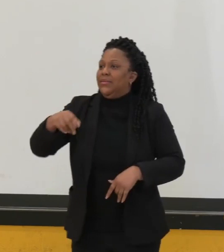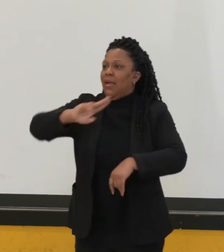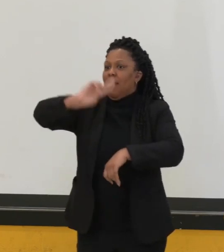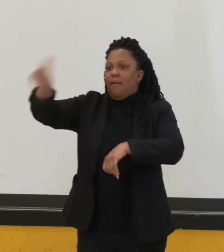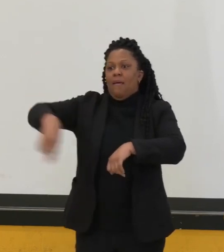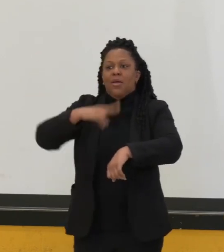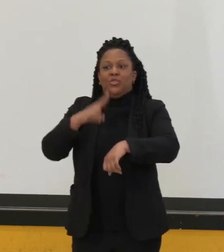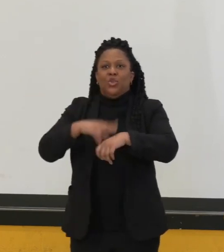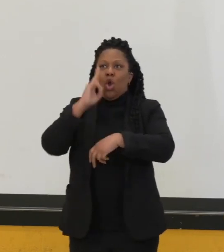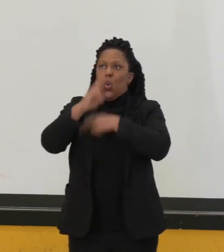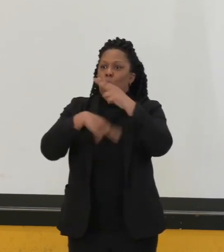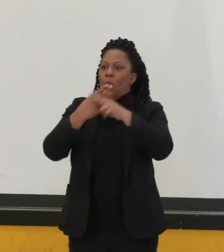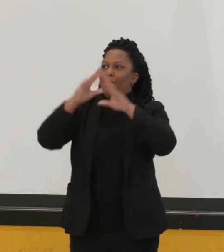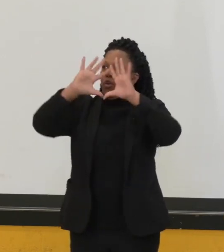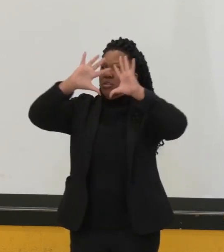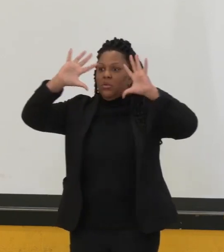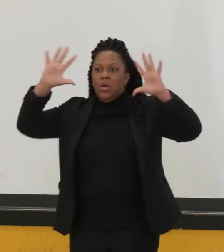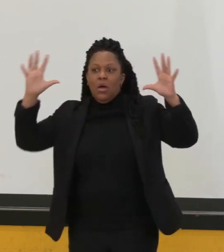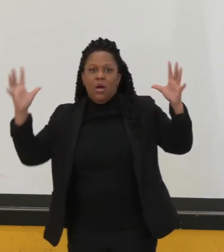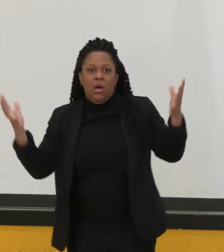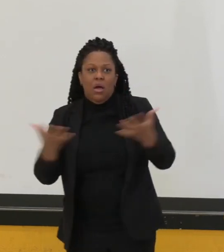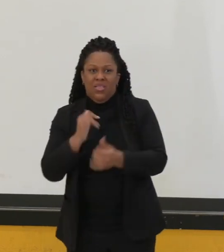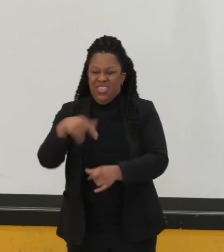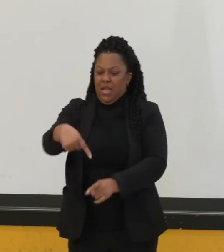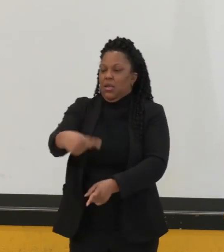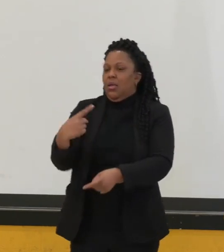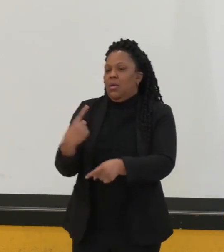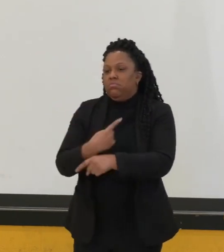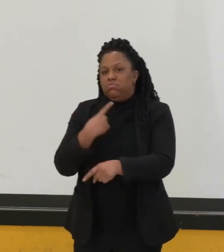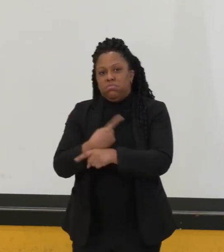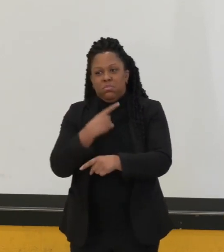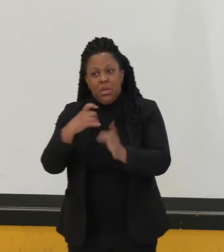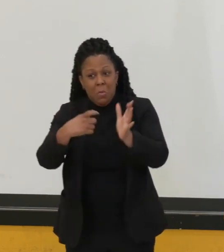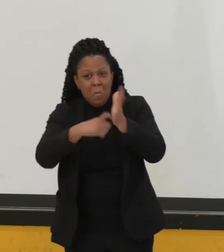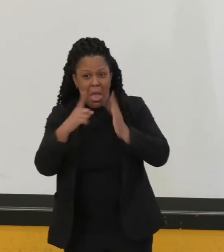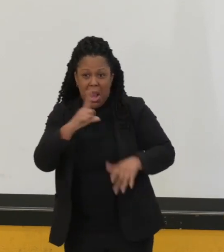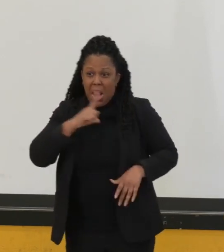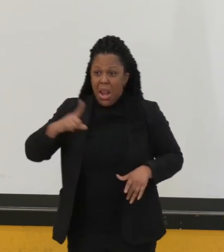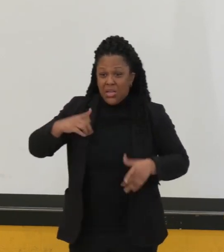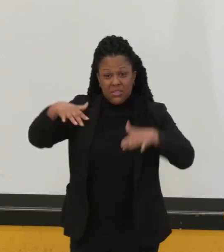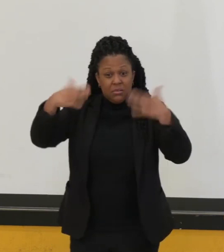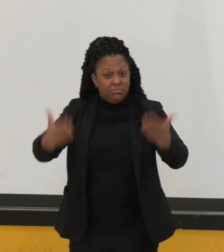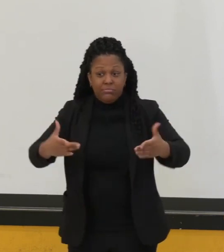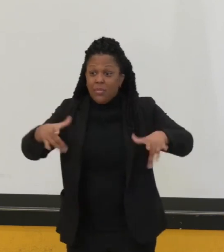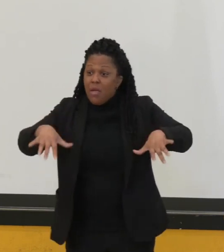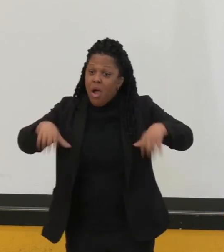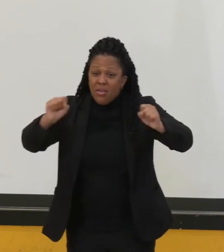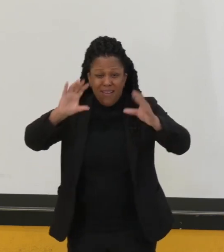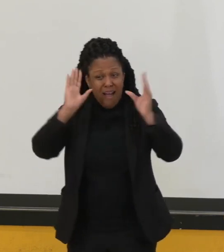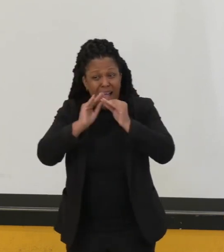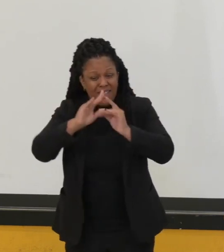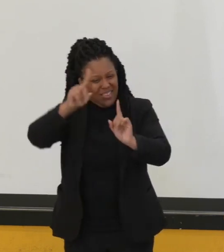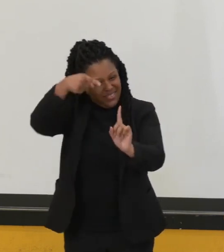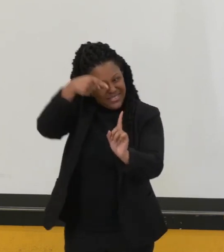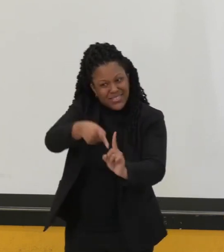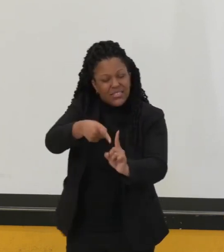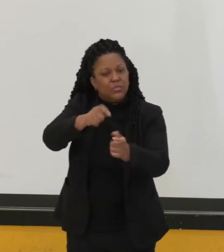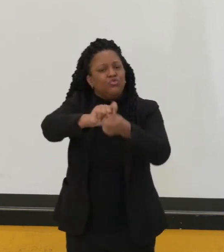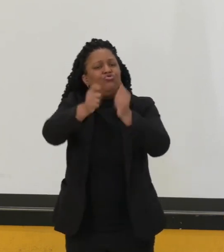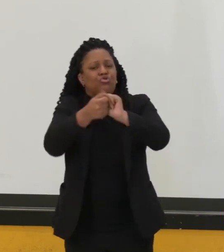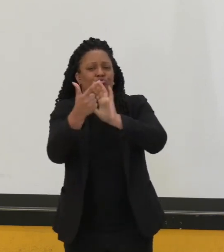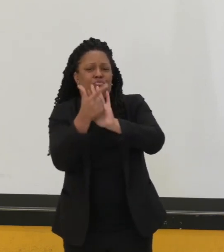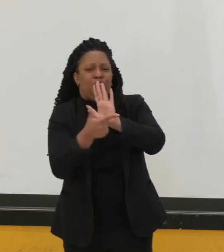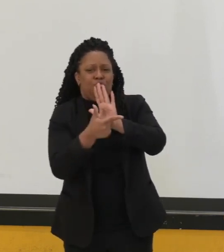that the legislature finally hold some hearings on some of these reforms, as I said, that have passed in other states and have proven to